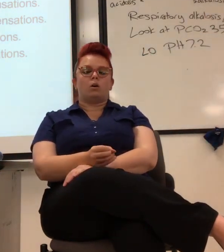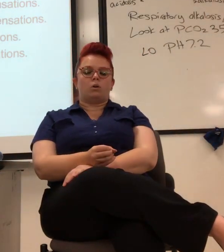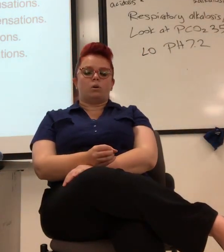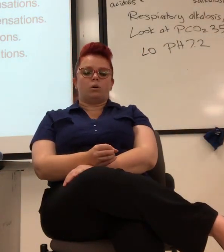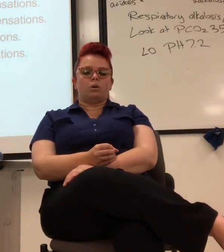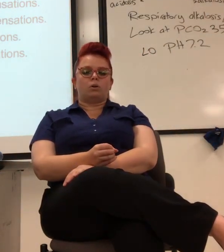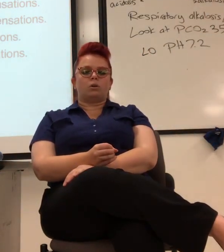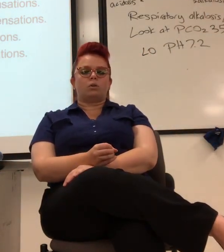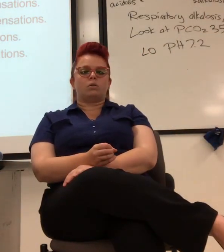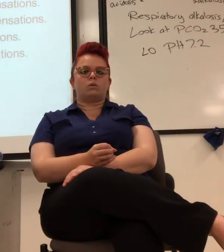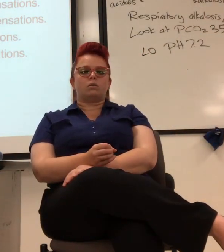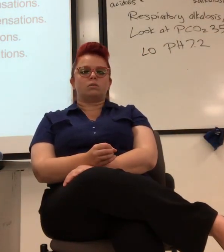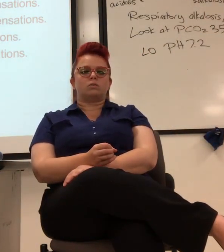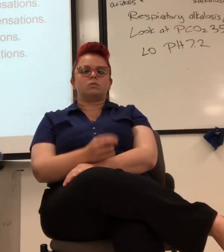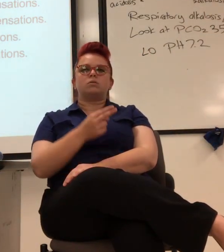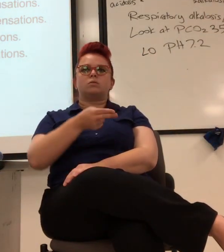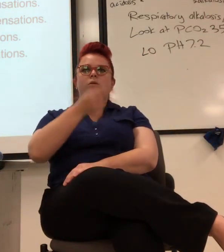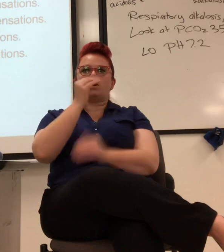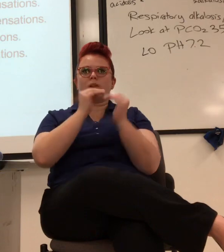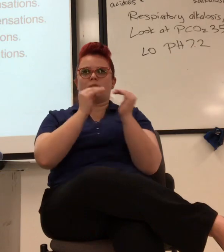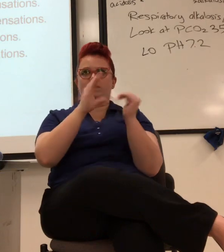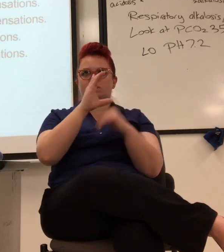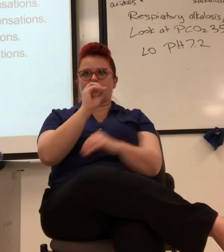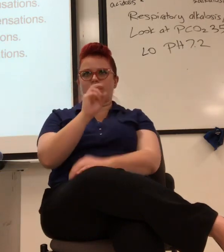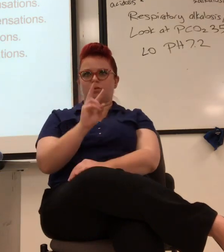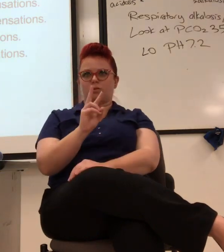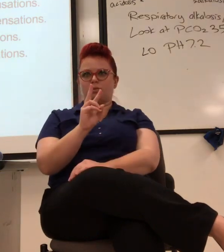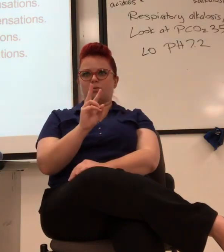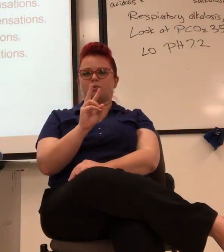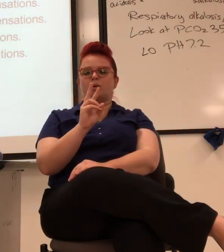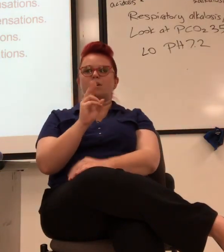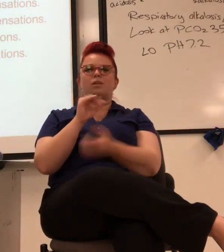High, just a tick high, but it's high.